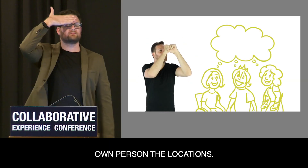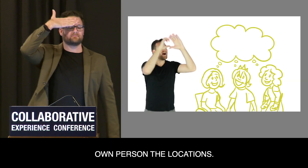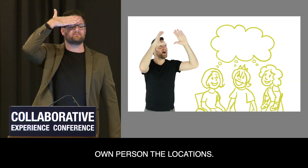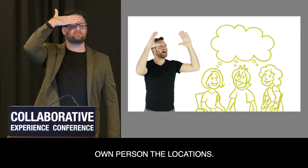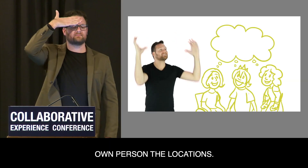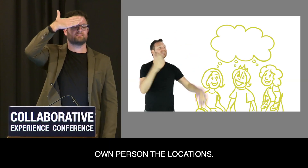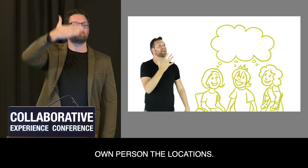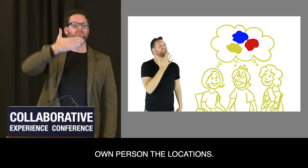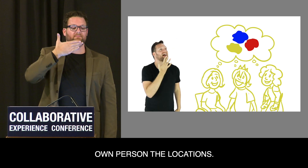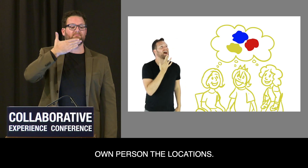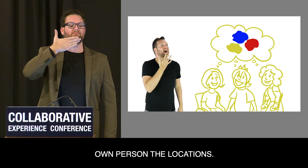locations.